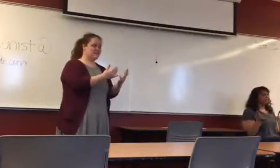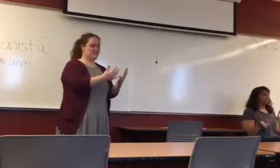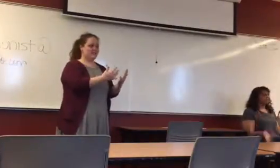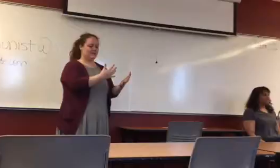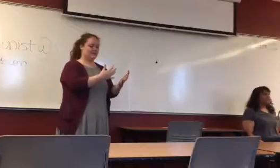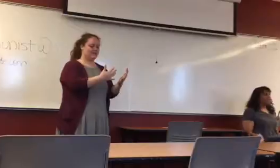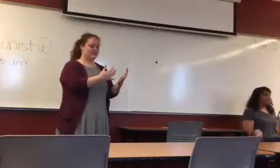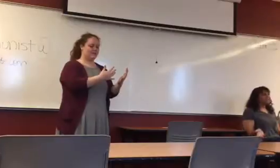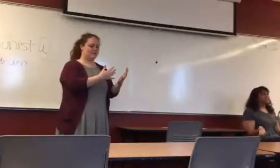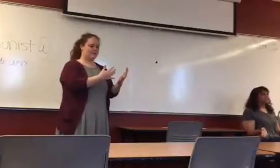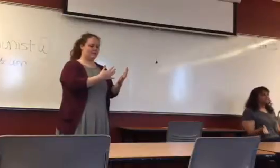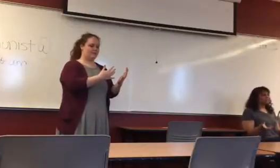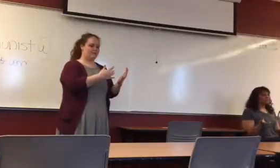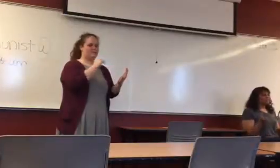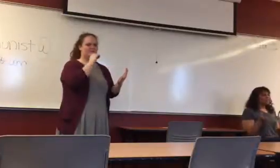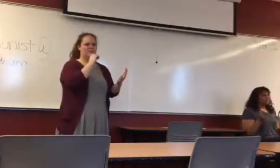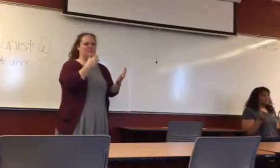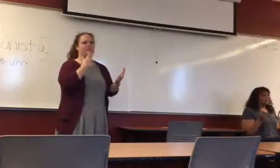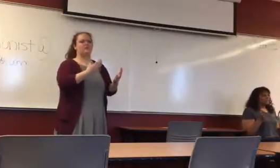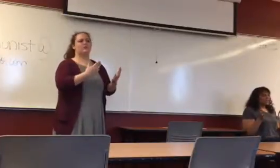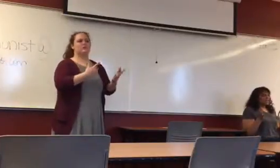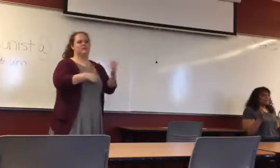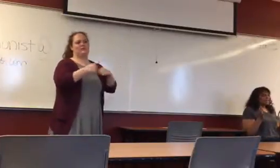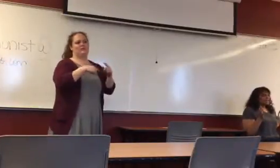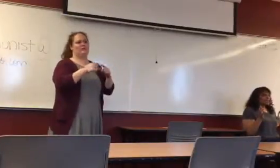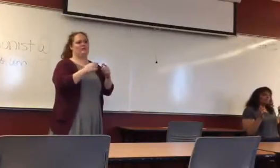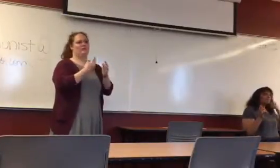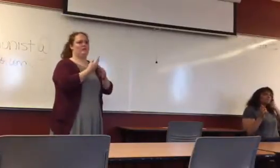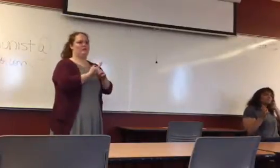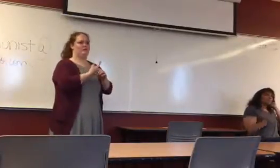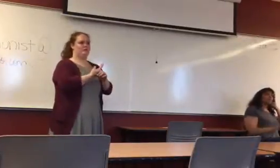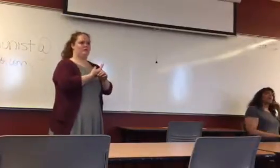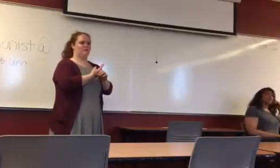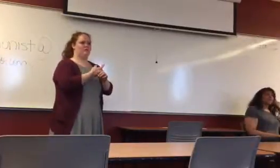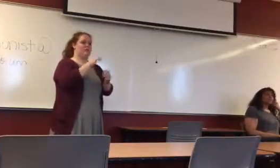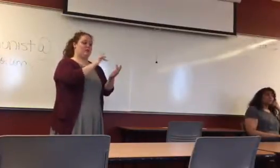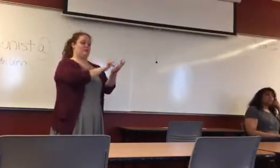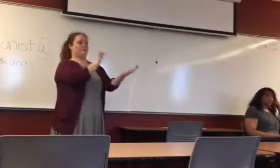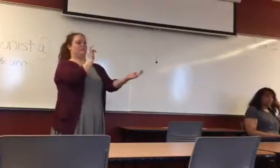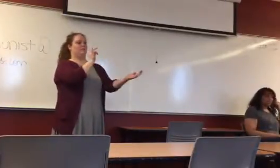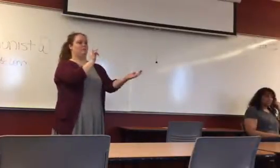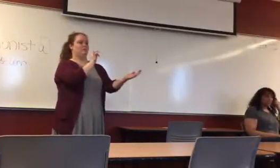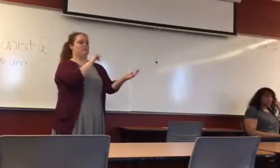very good thing to do, and Well, it's to take advantage of. That's right, the sign. So, right. Yeah, of course.